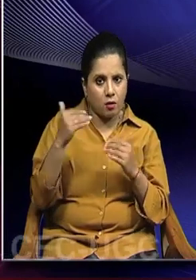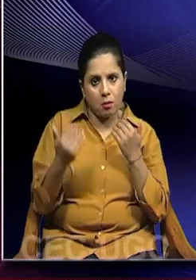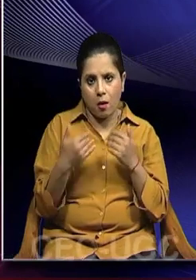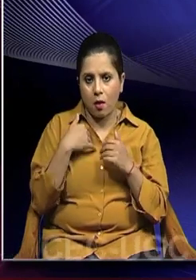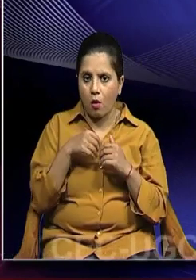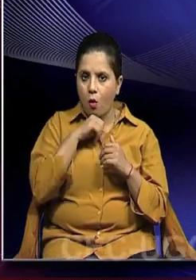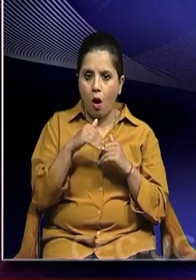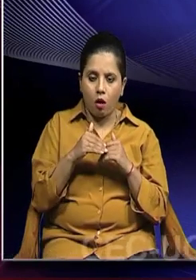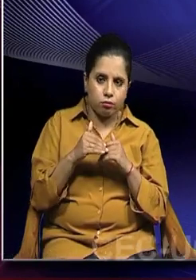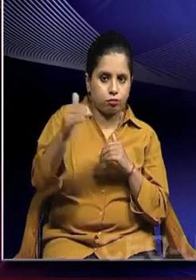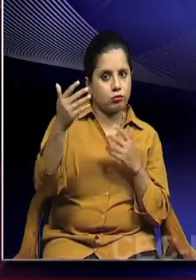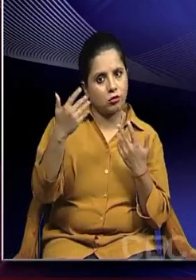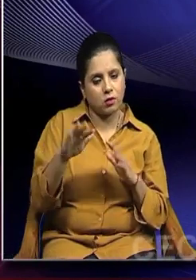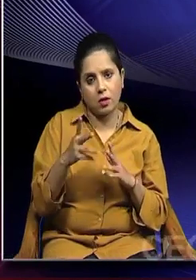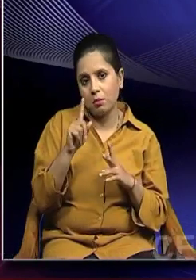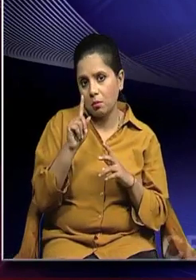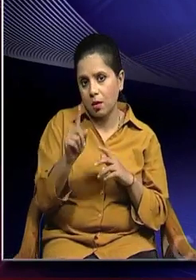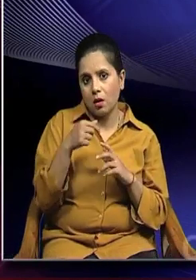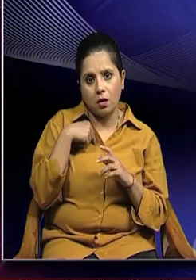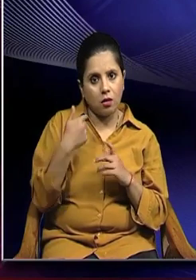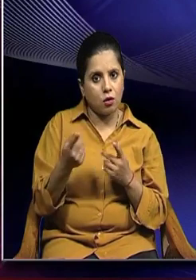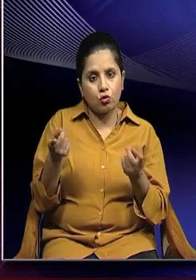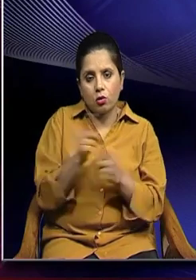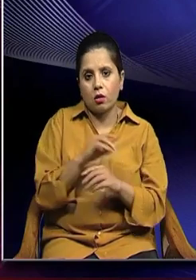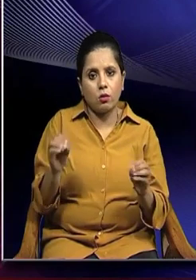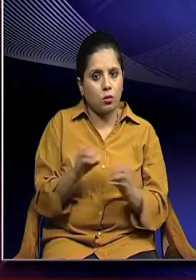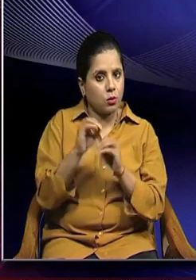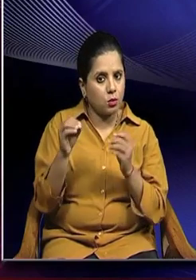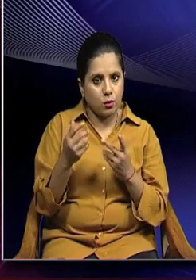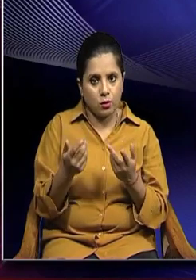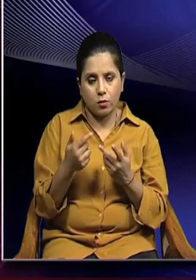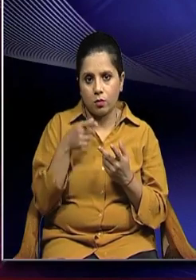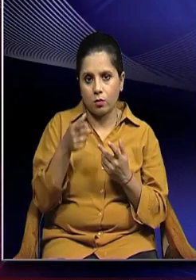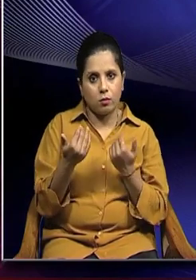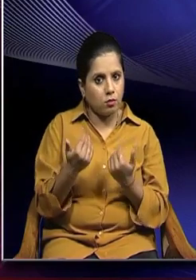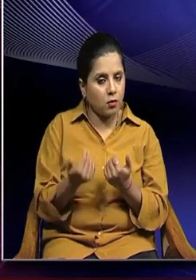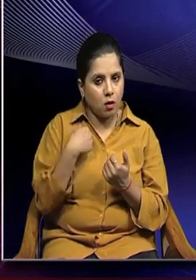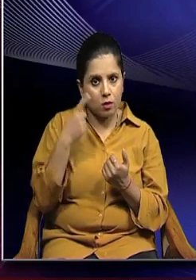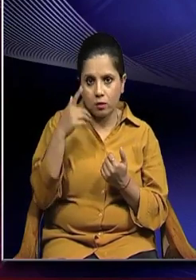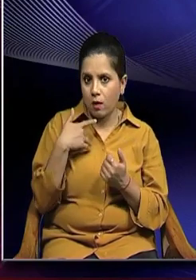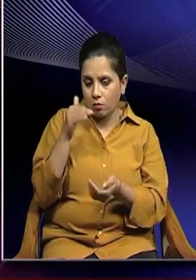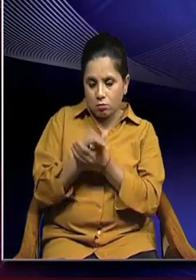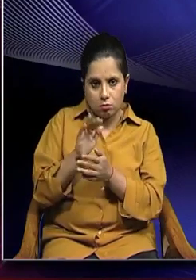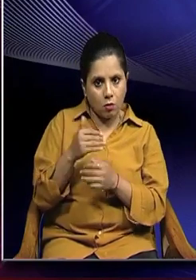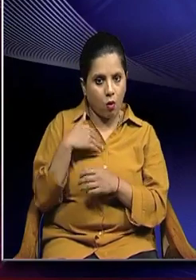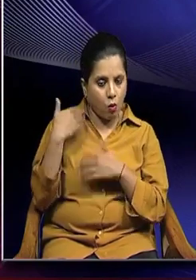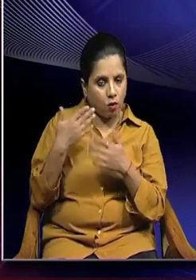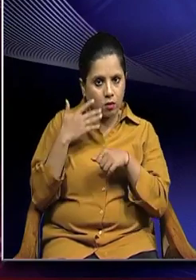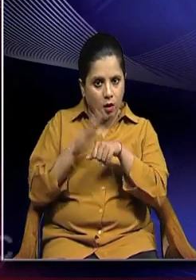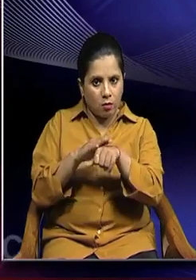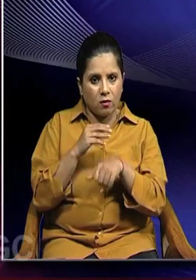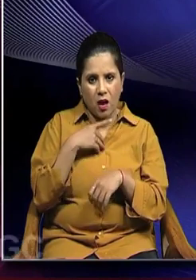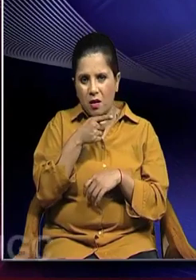that age limit, but I could not change the stage in terms of my journey.